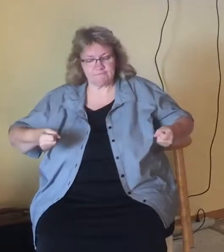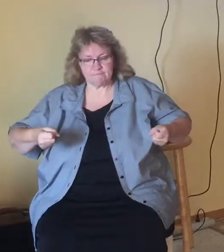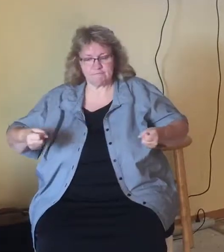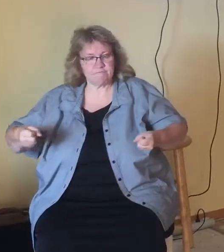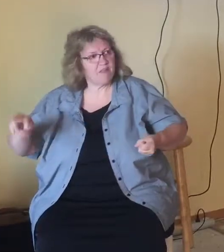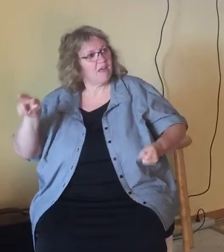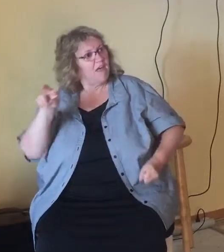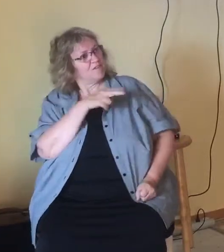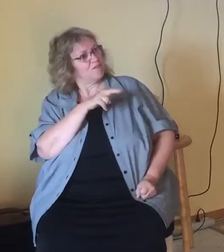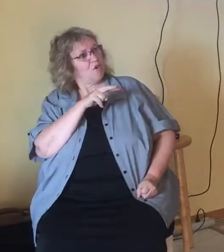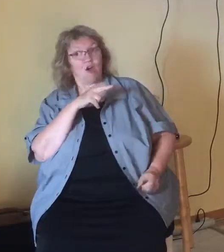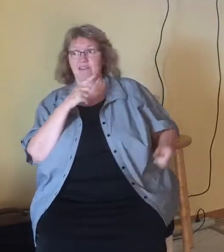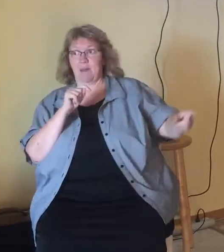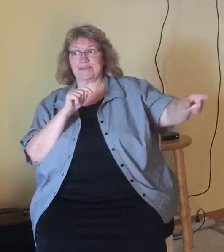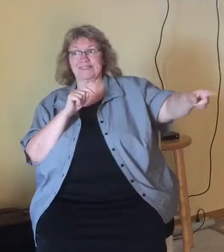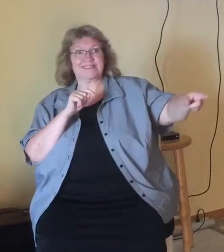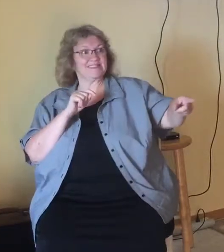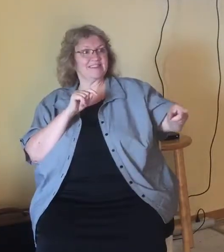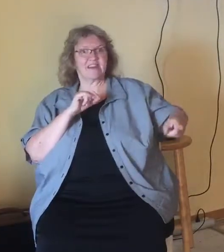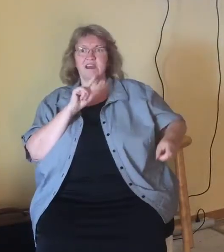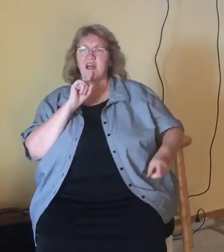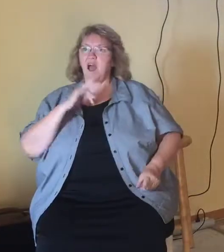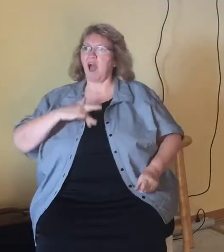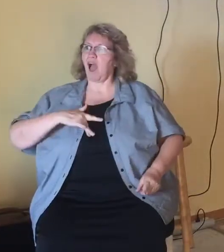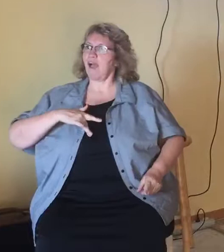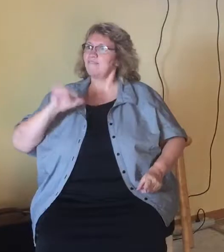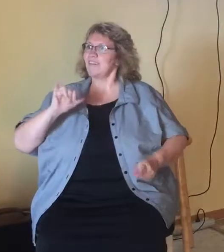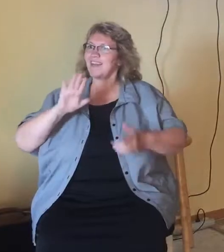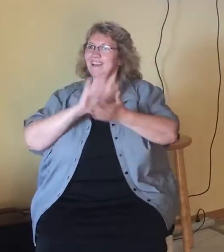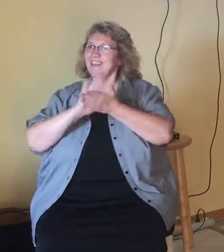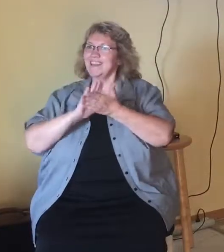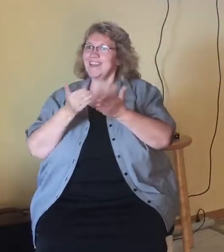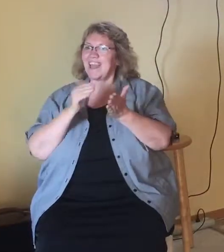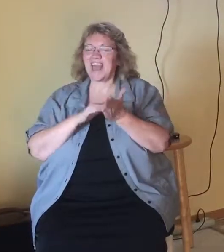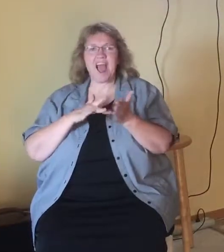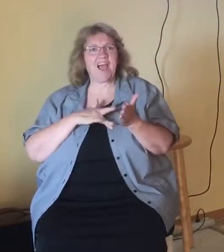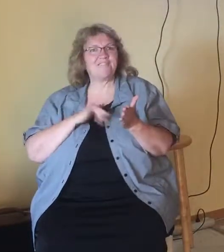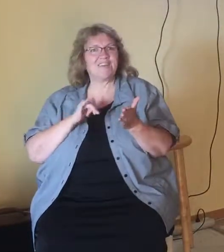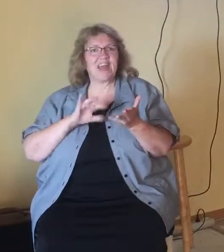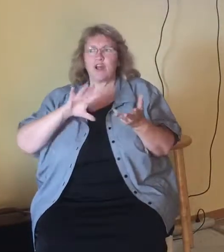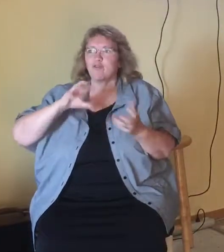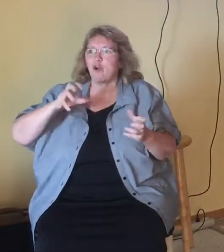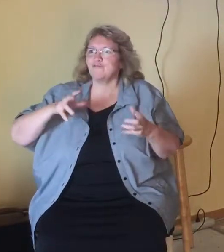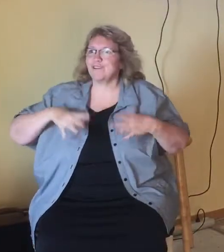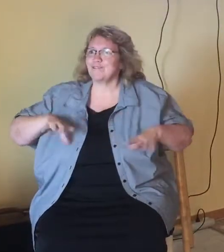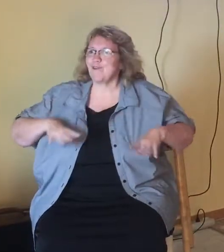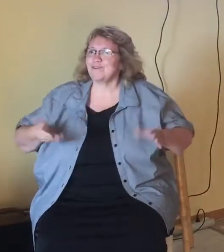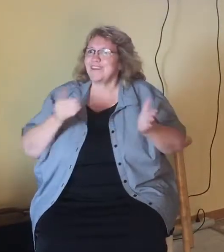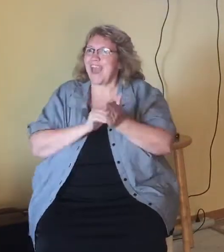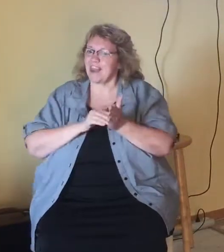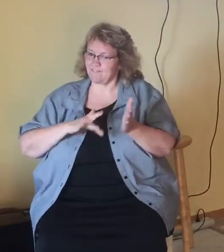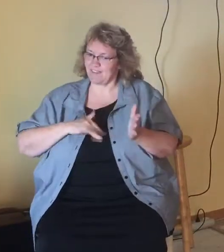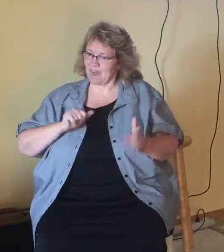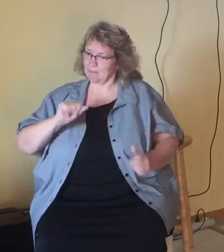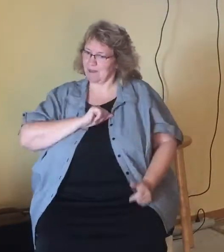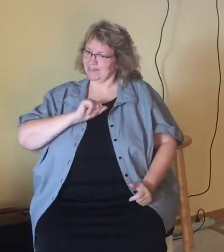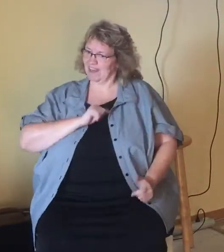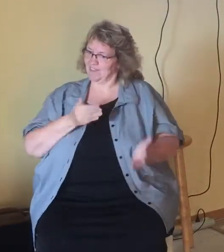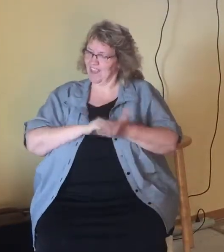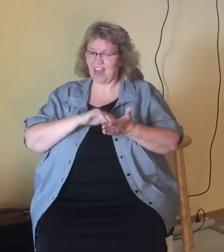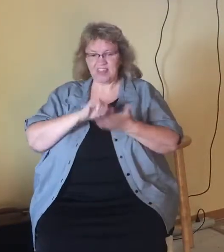saw Thomas, and I said, I feel like cleaning again. I feel like doing laundry again. I feel like myself again. I was like, this stuff is